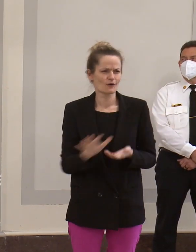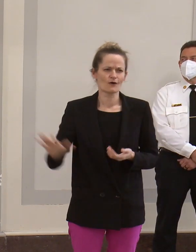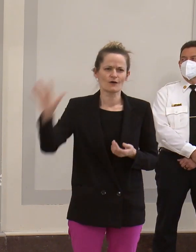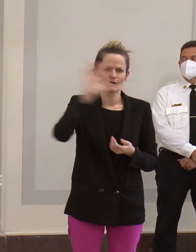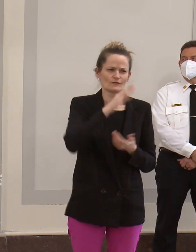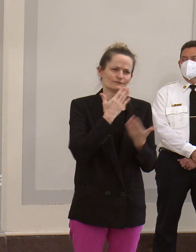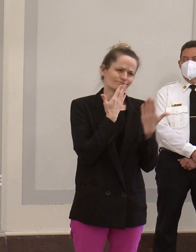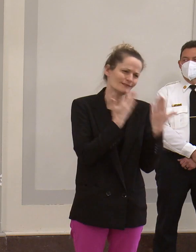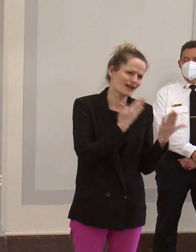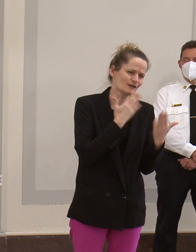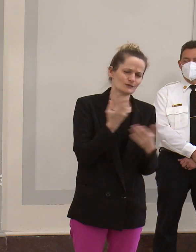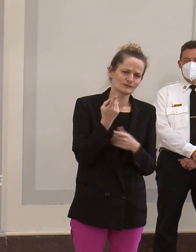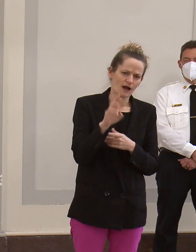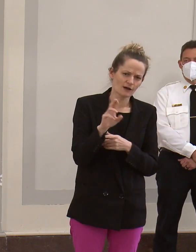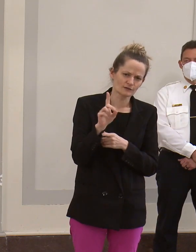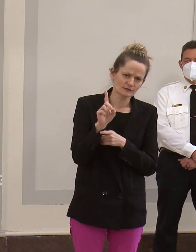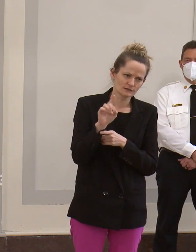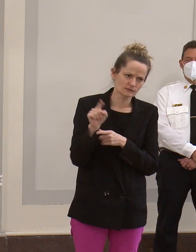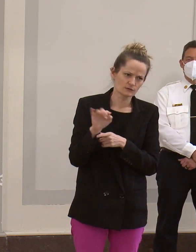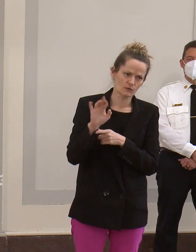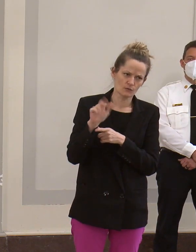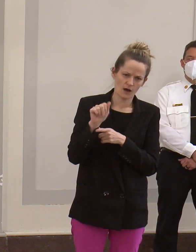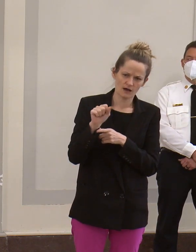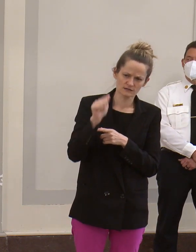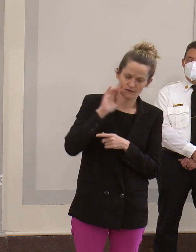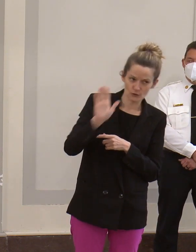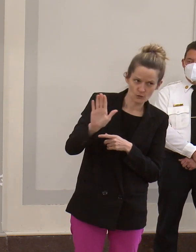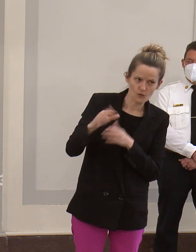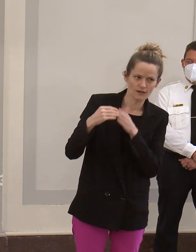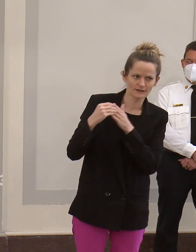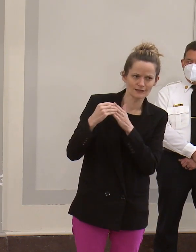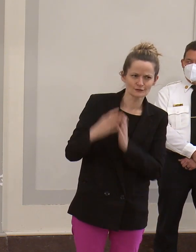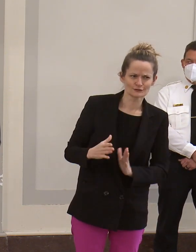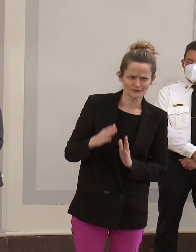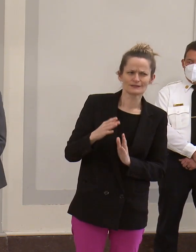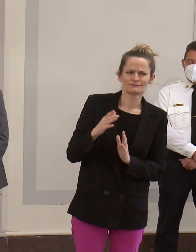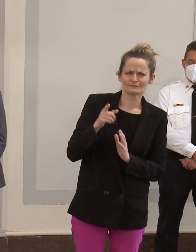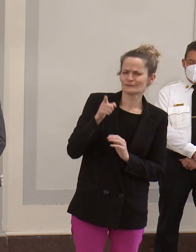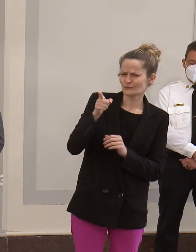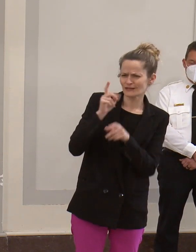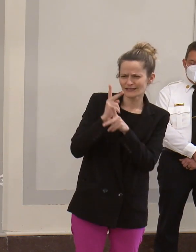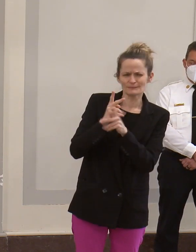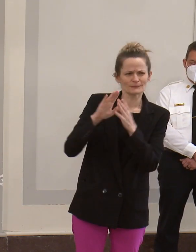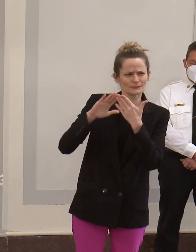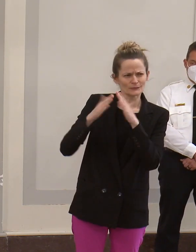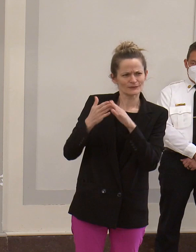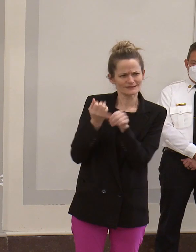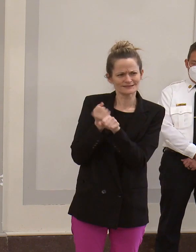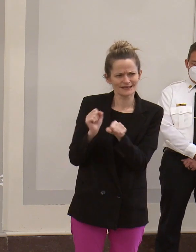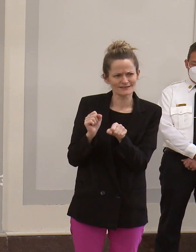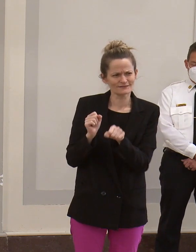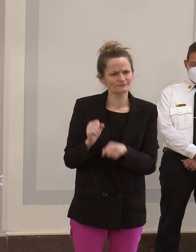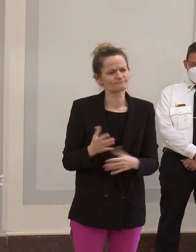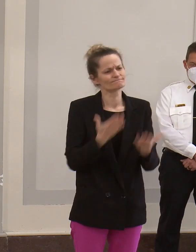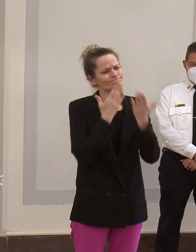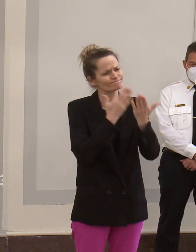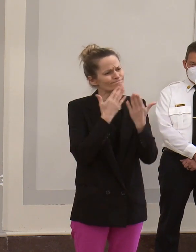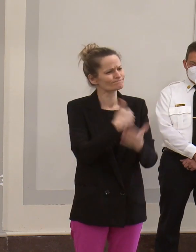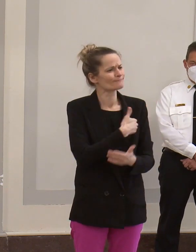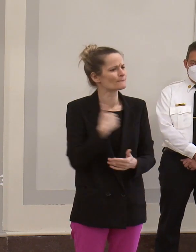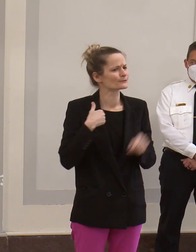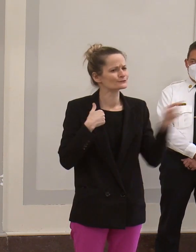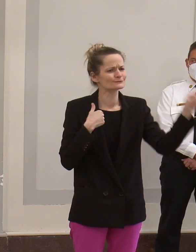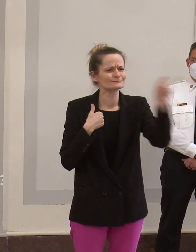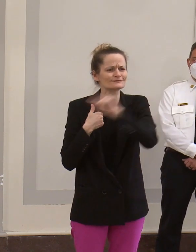leadership in trying to keep our community safe. I also want to thank members of our department, in particular, Deputy Chief